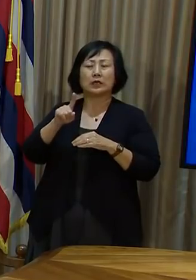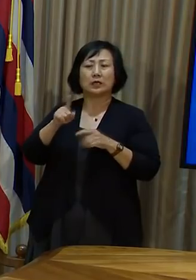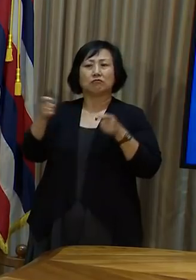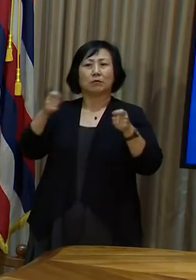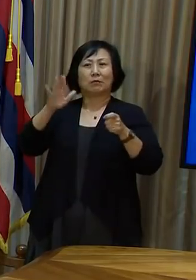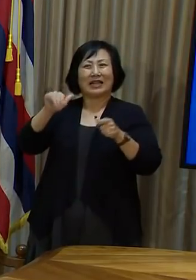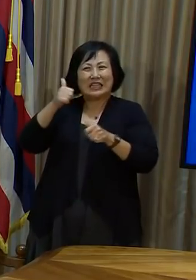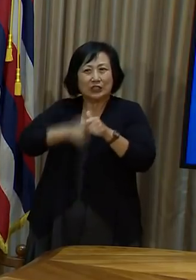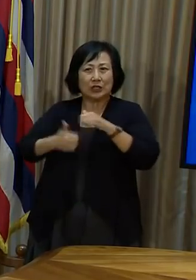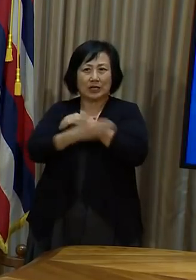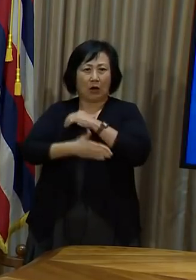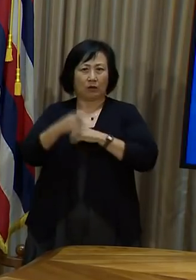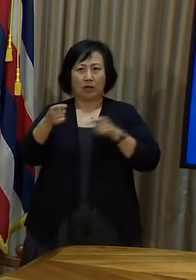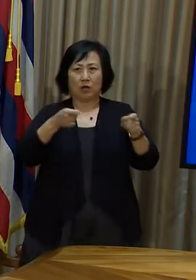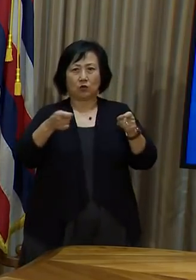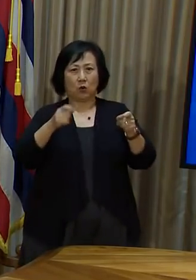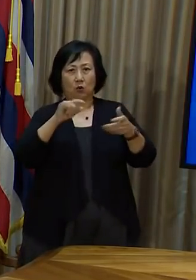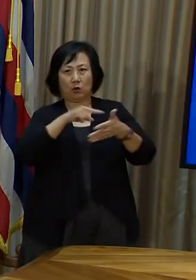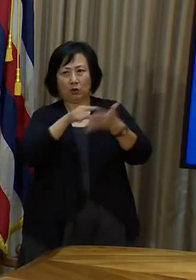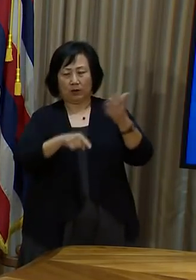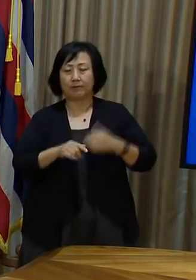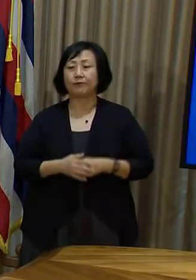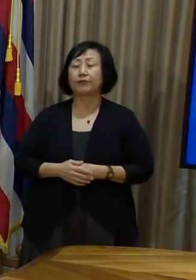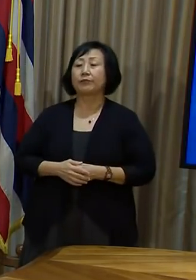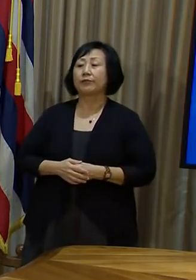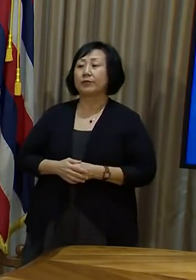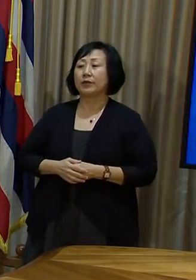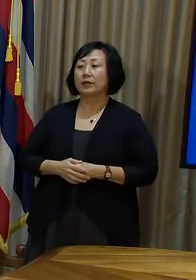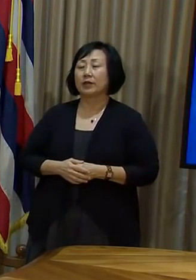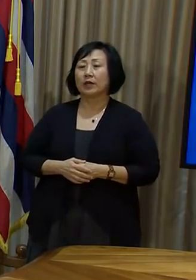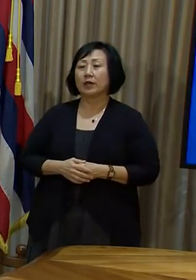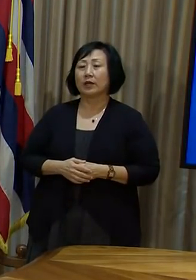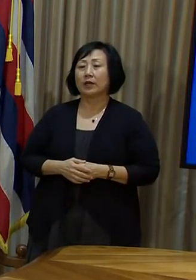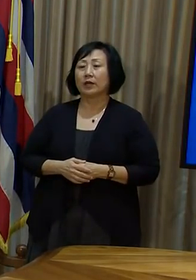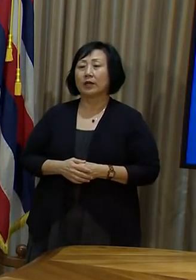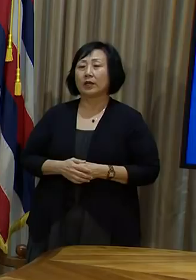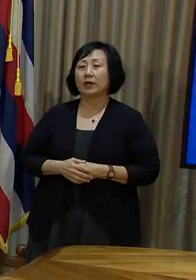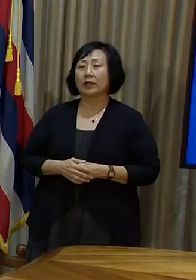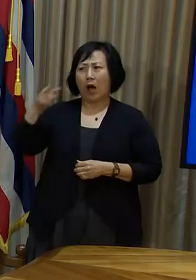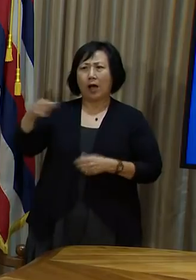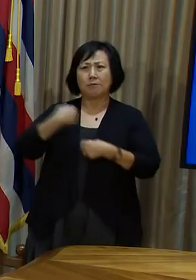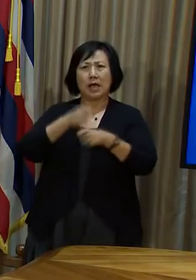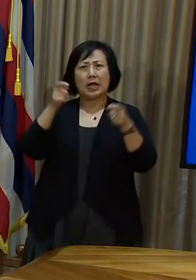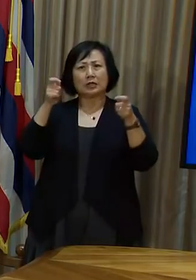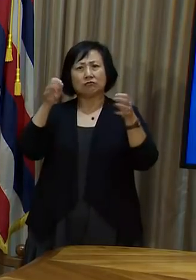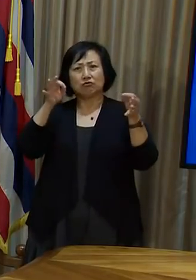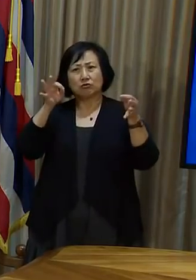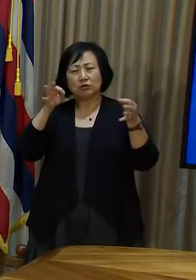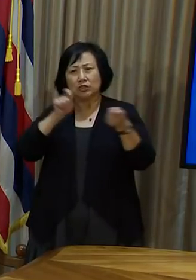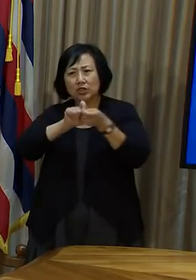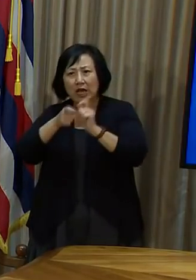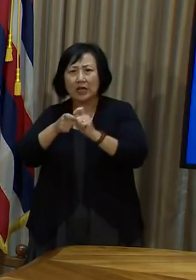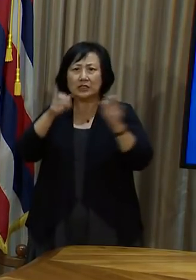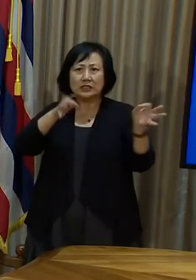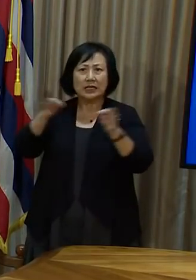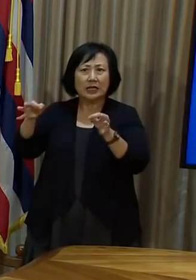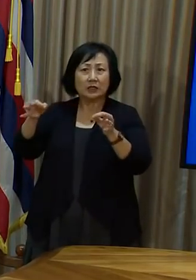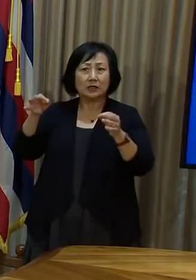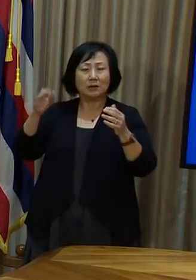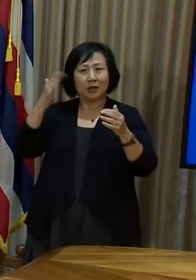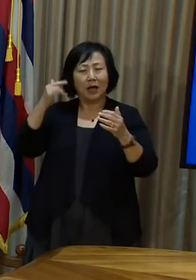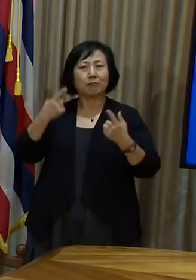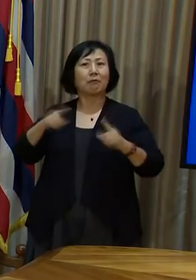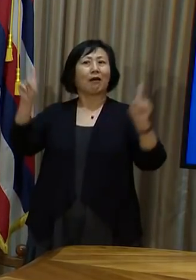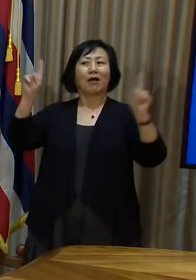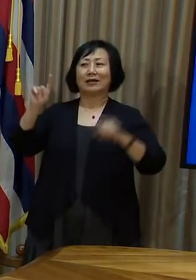each county. We were able to make this decision because of attaining the milestone